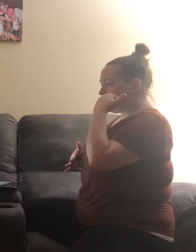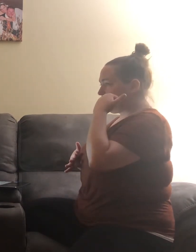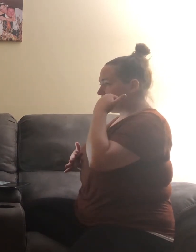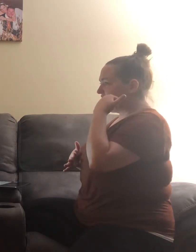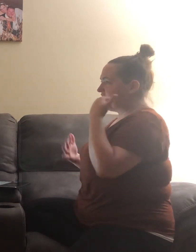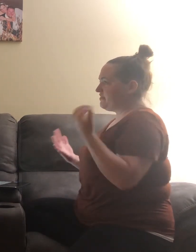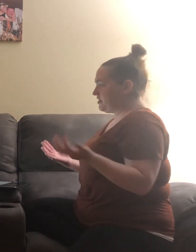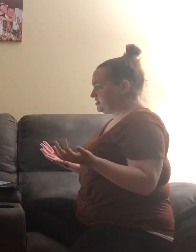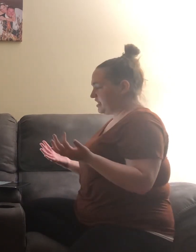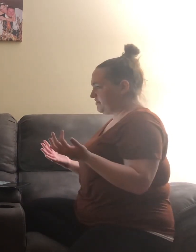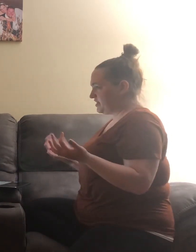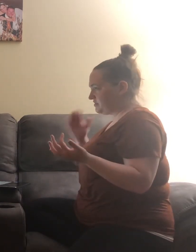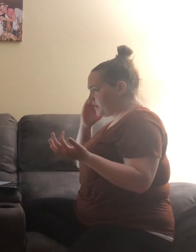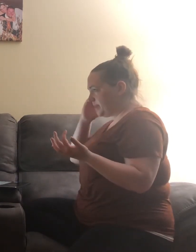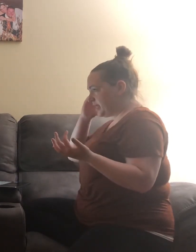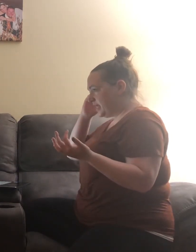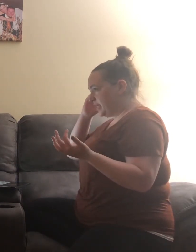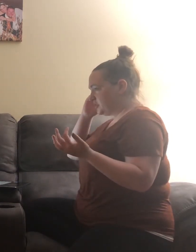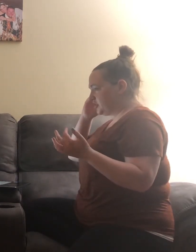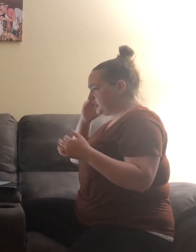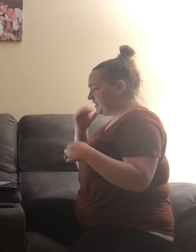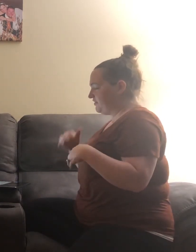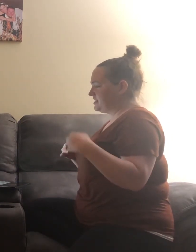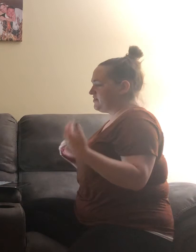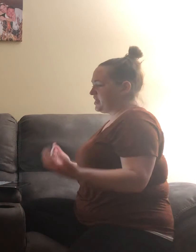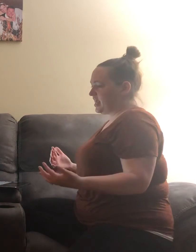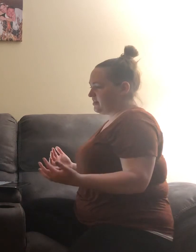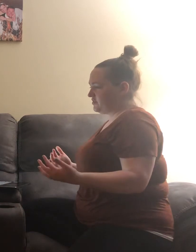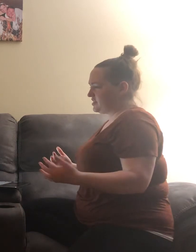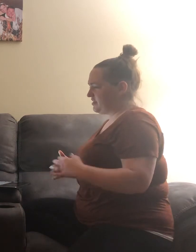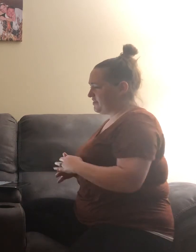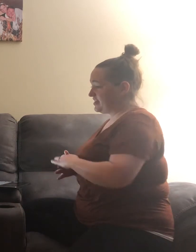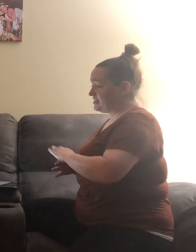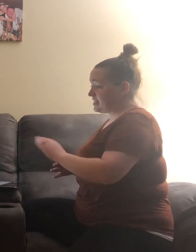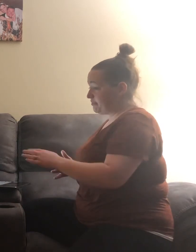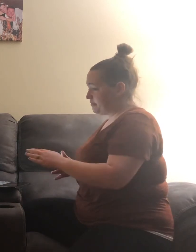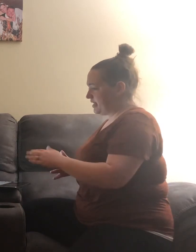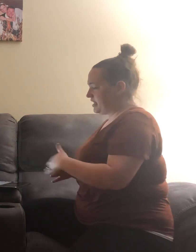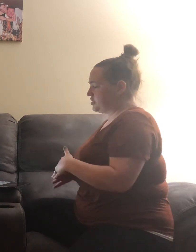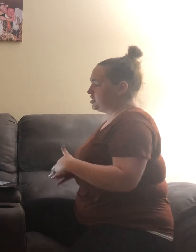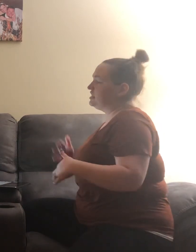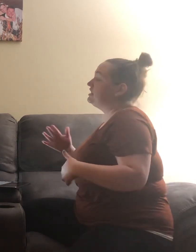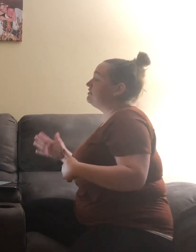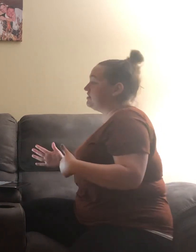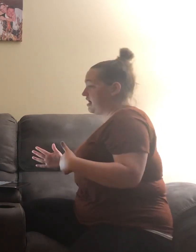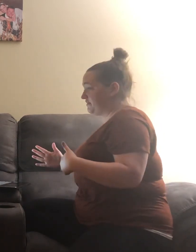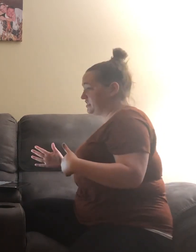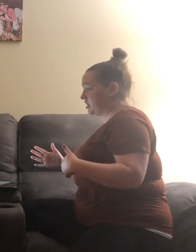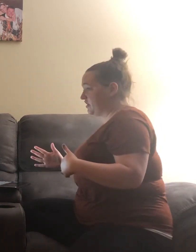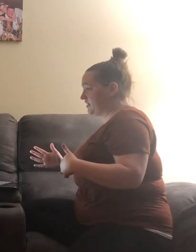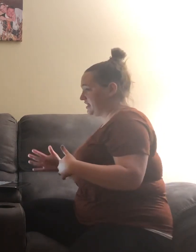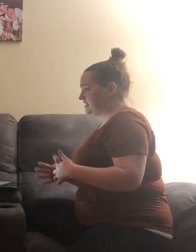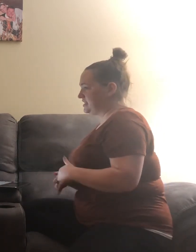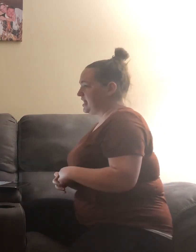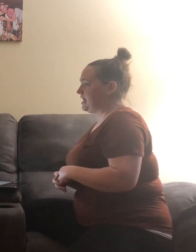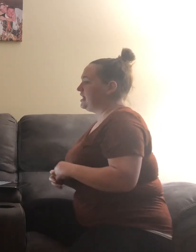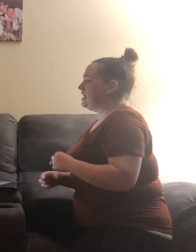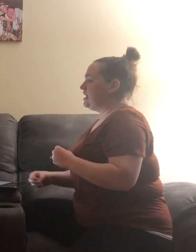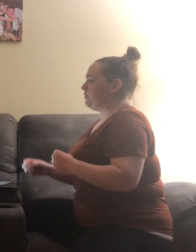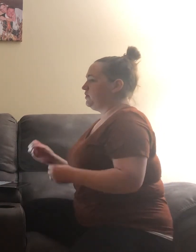or he could have other side effects from it. Certainly, if he's having any of those side effects, stop the medication, give the office a call the next day, and we'll kind